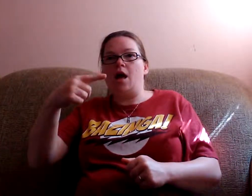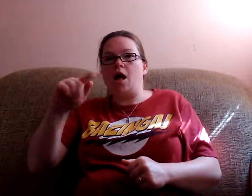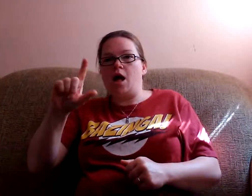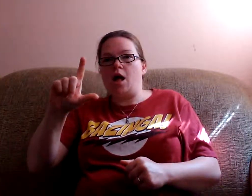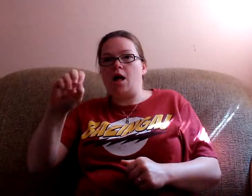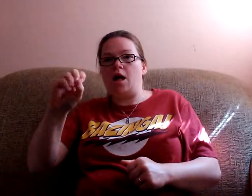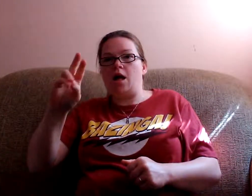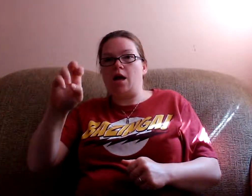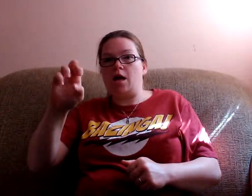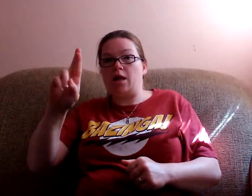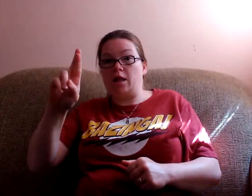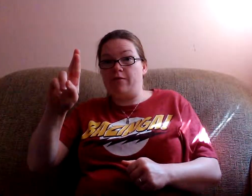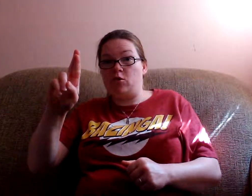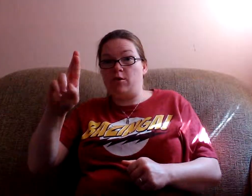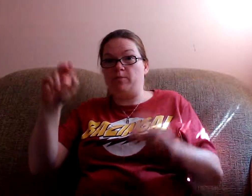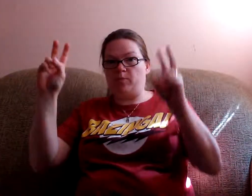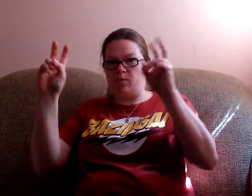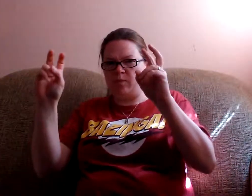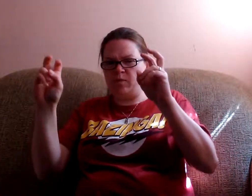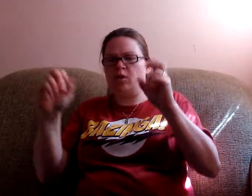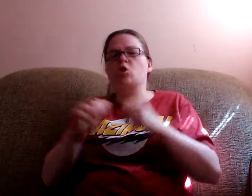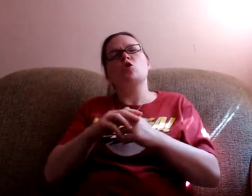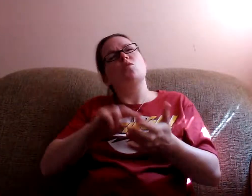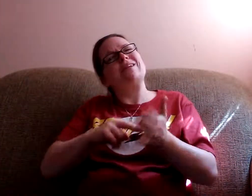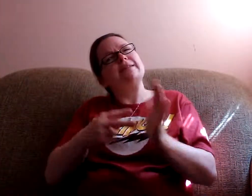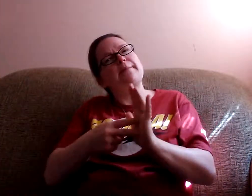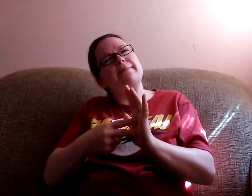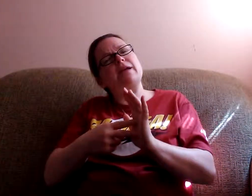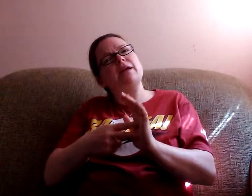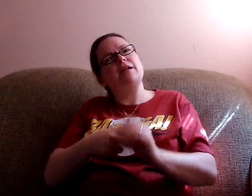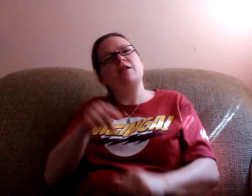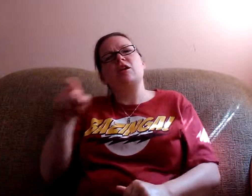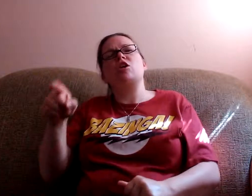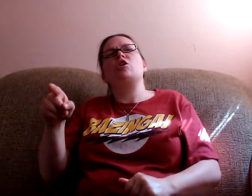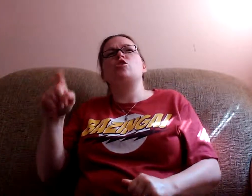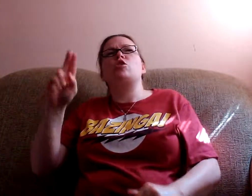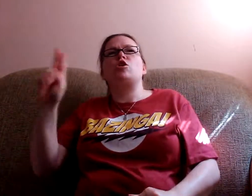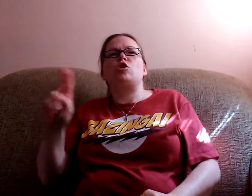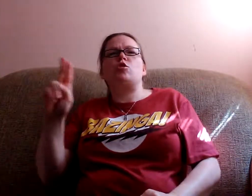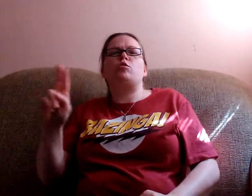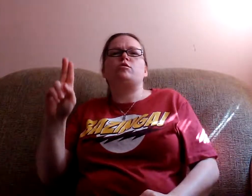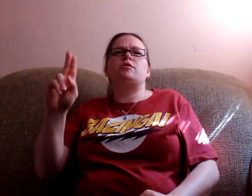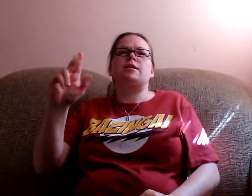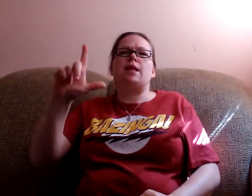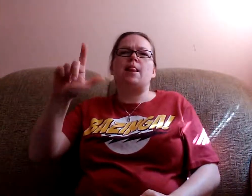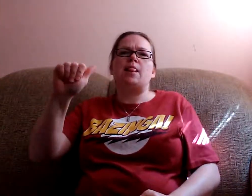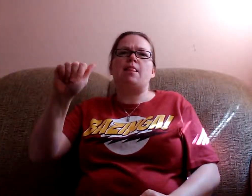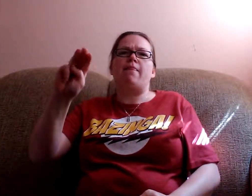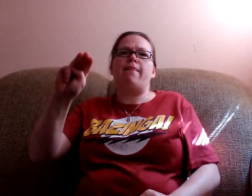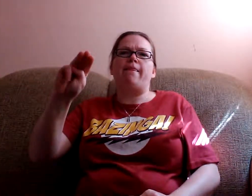skin, and they were white as snow. So very rich people began to buy John Shakespeare's